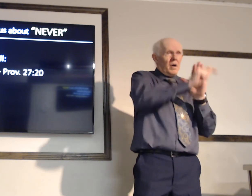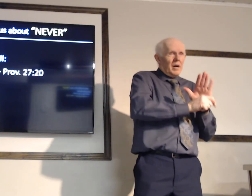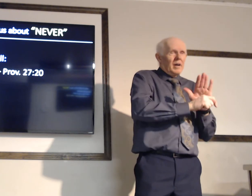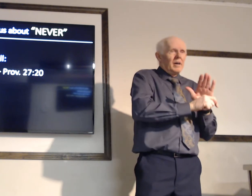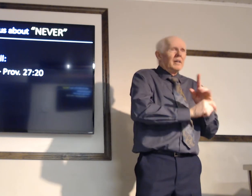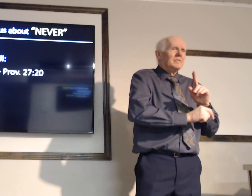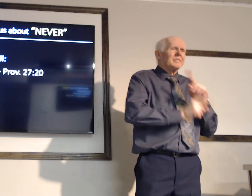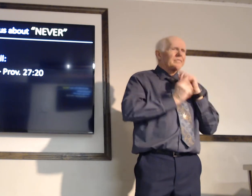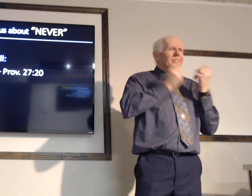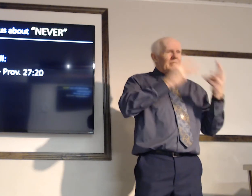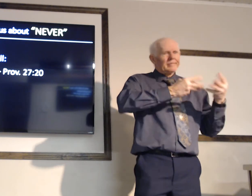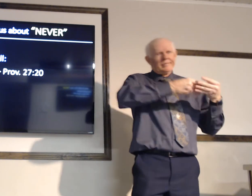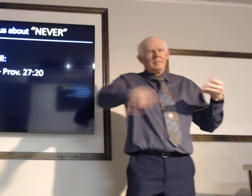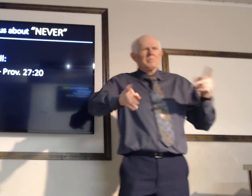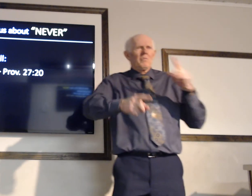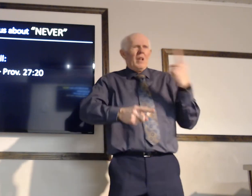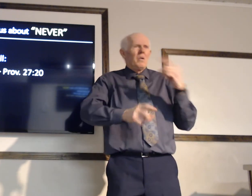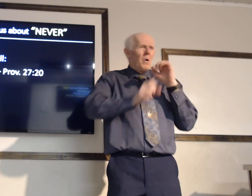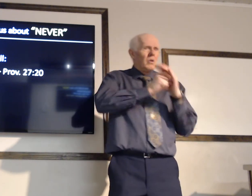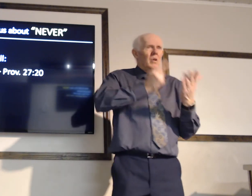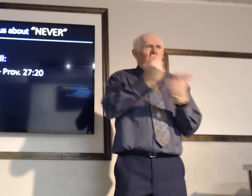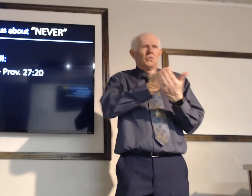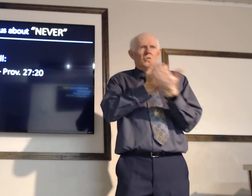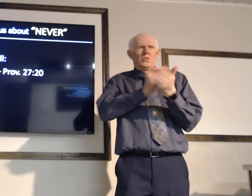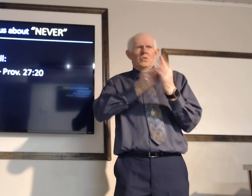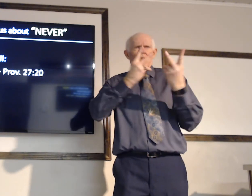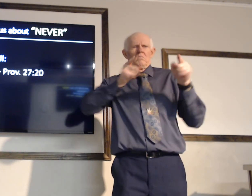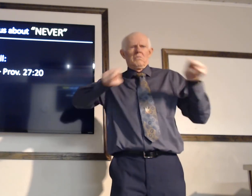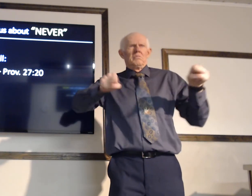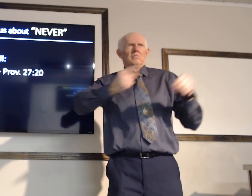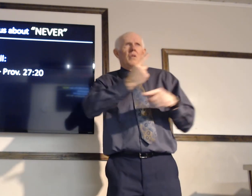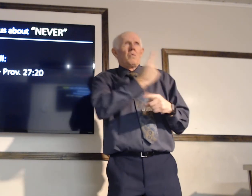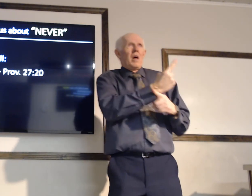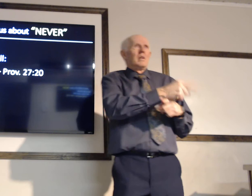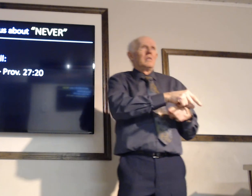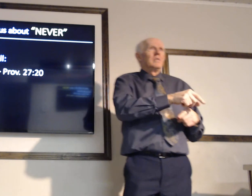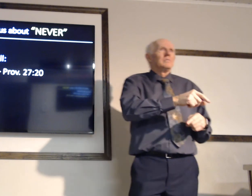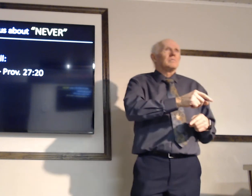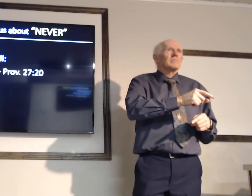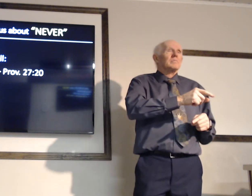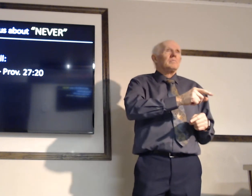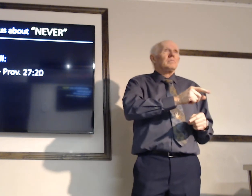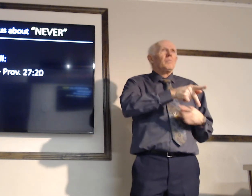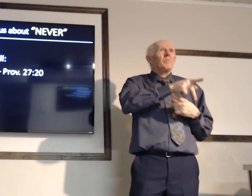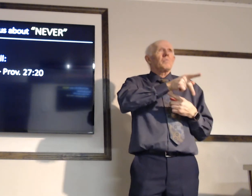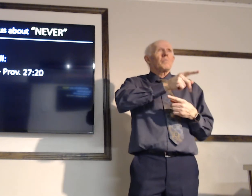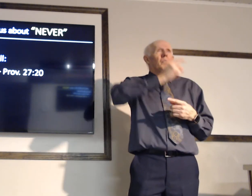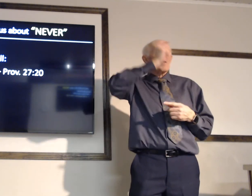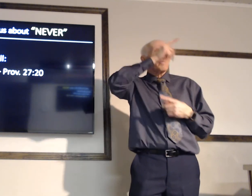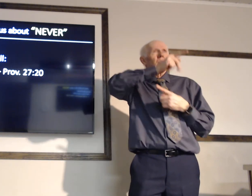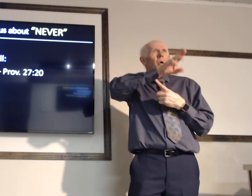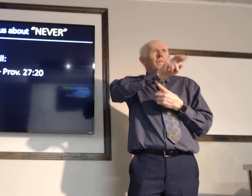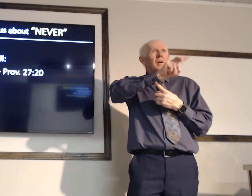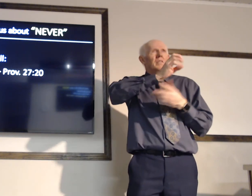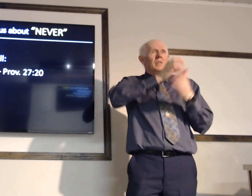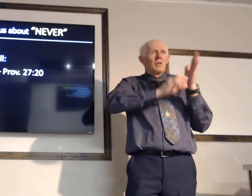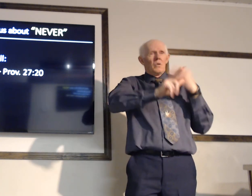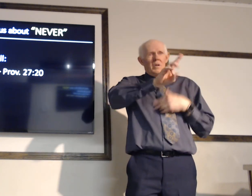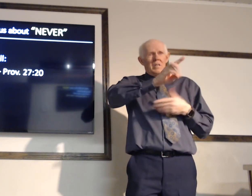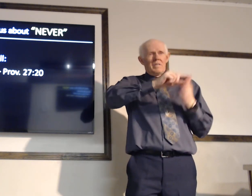in the Old Testament, there are many verses in the Old and the New Testament. But in this verse, in